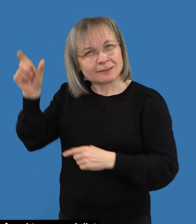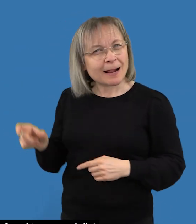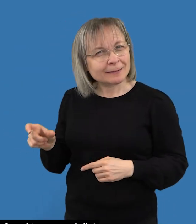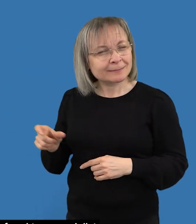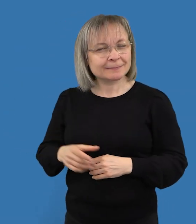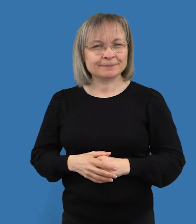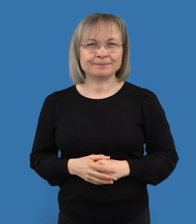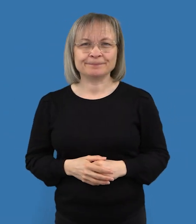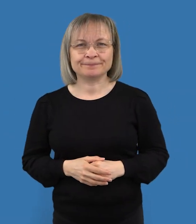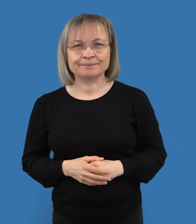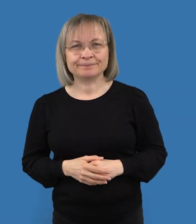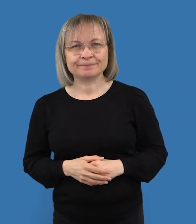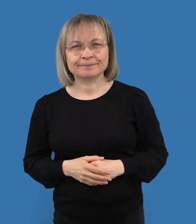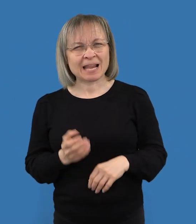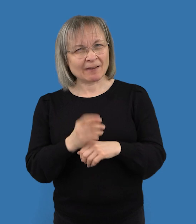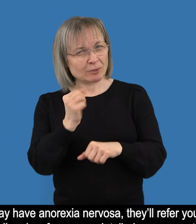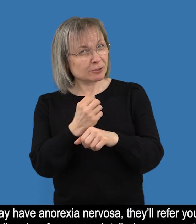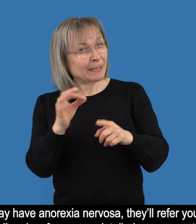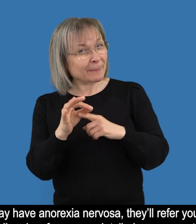Referral to a specialist.